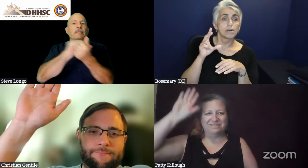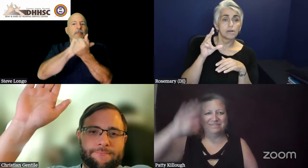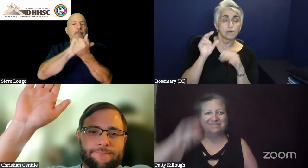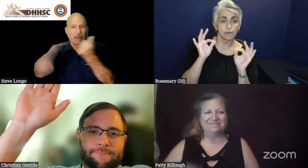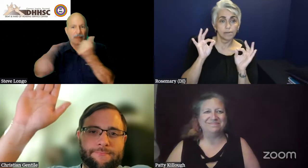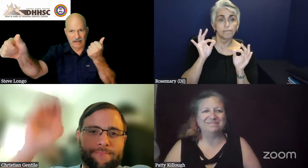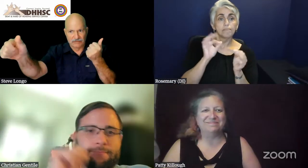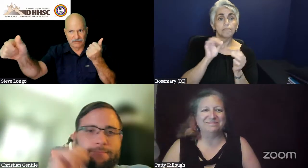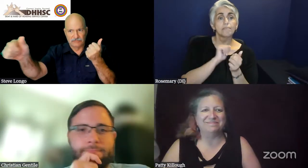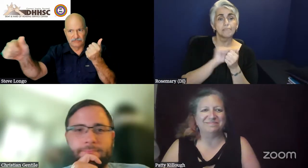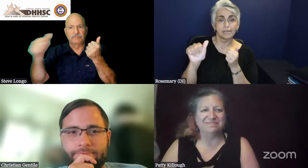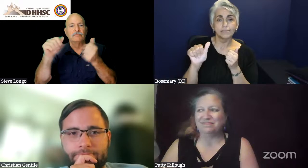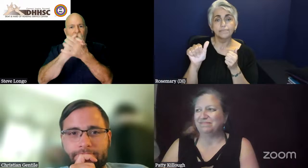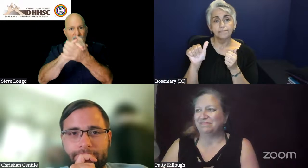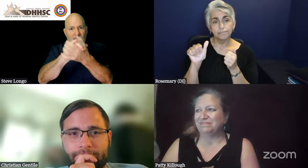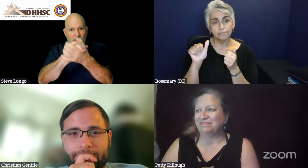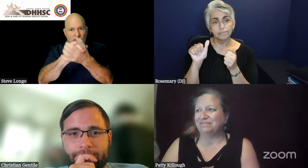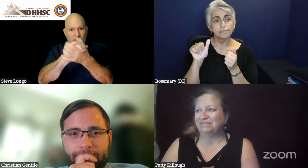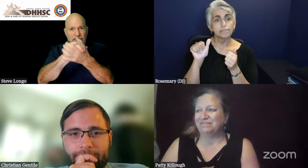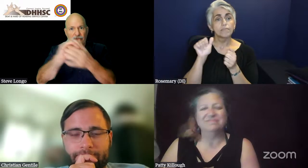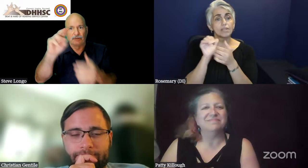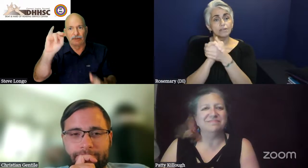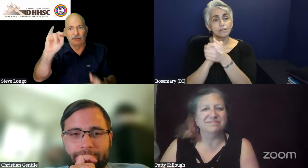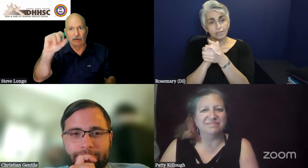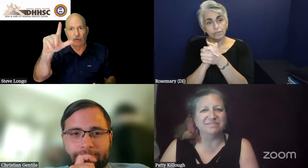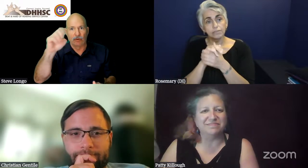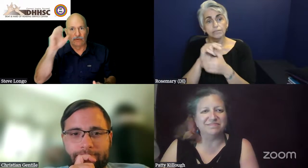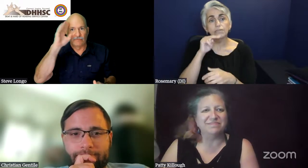Okay, great. The motion passes.